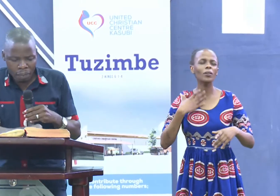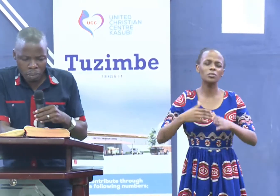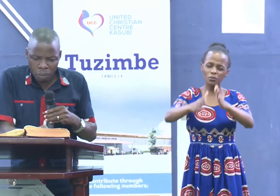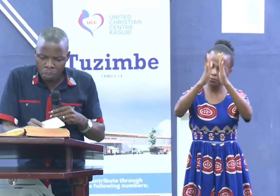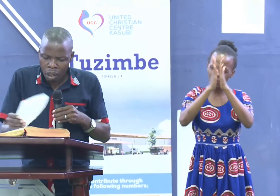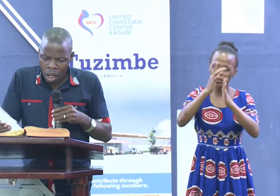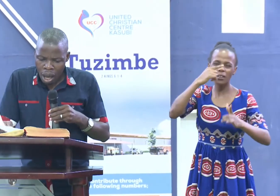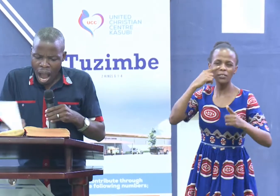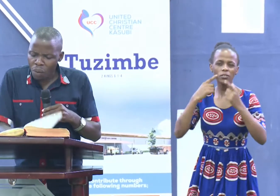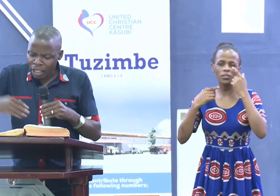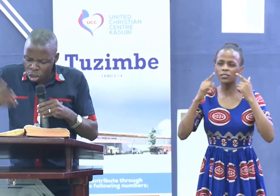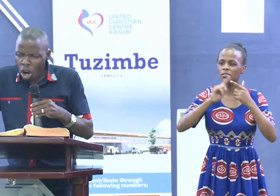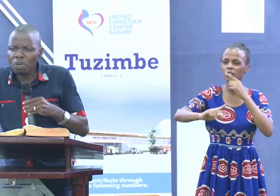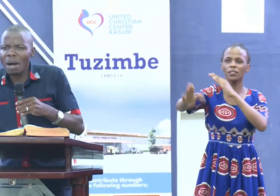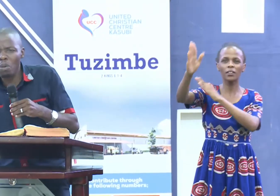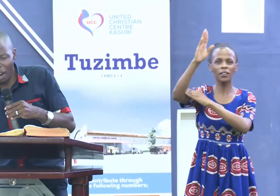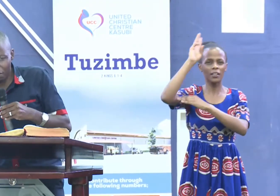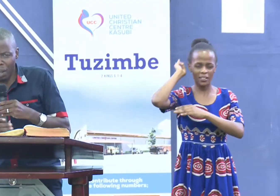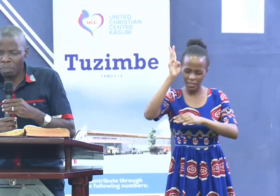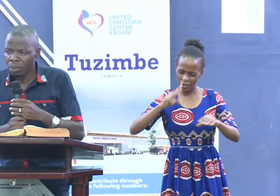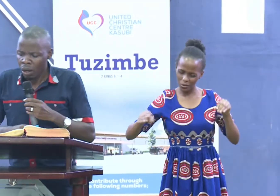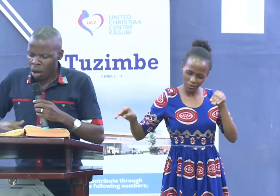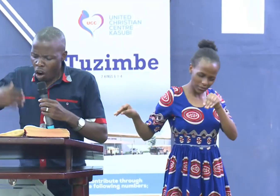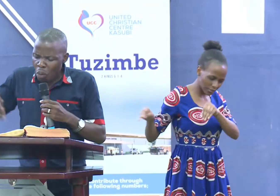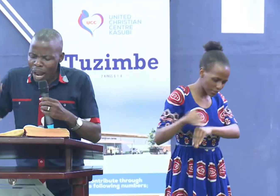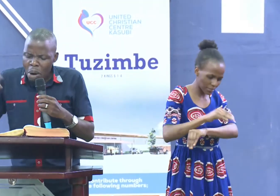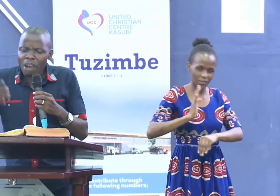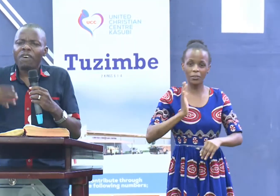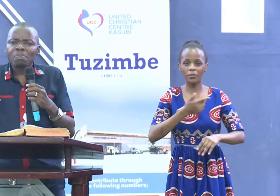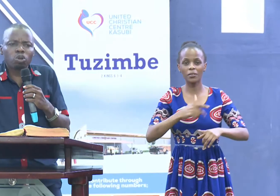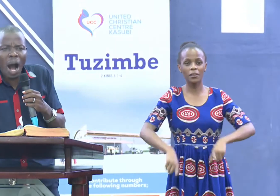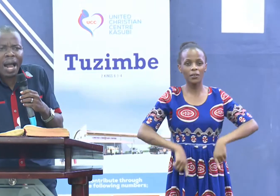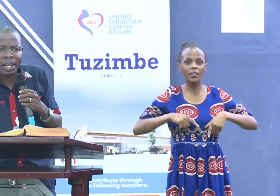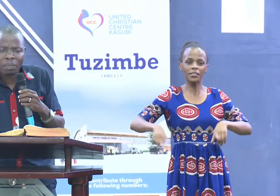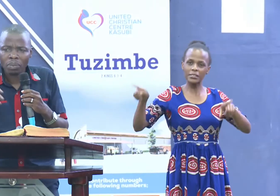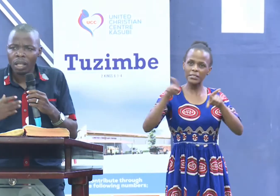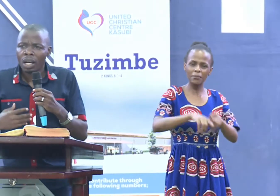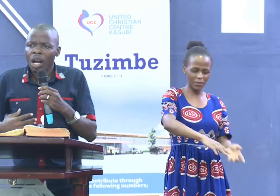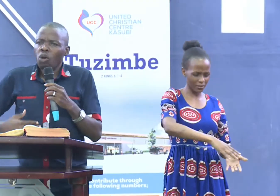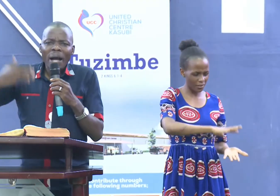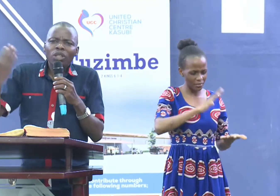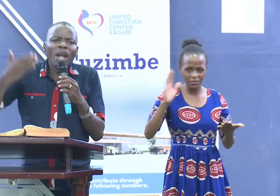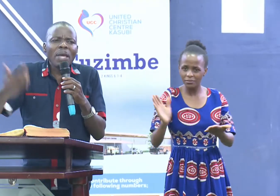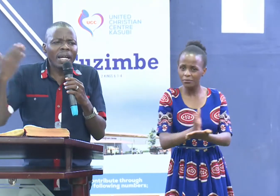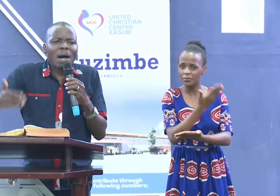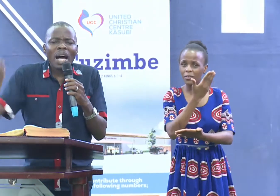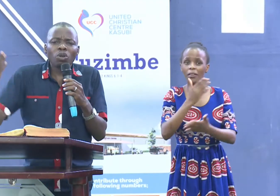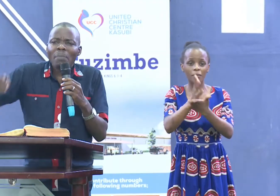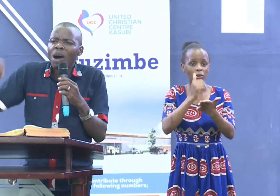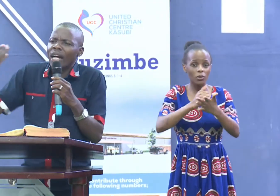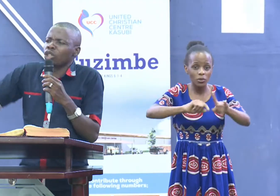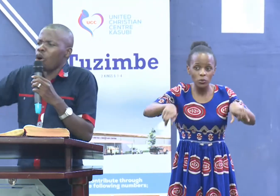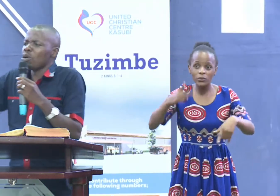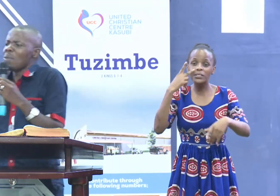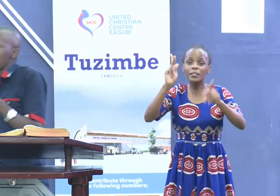We want to cry unto the Lord that he exchanges our lives, that he takes our lives,